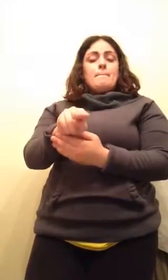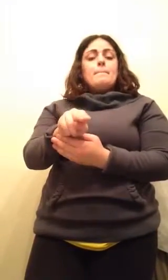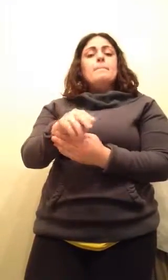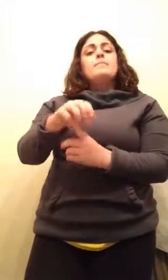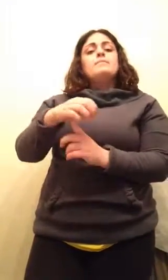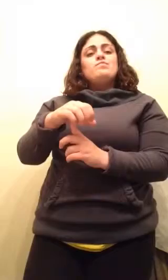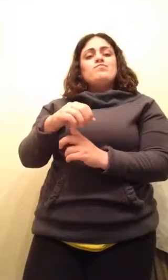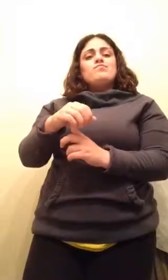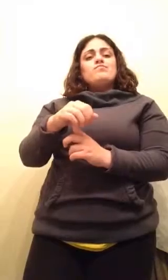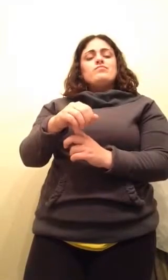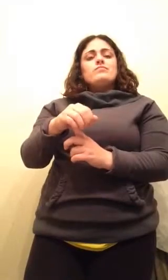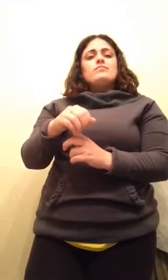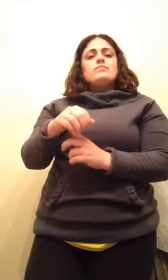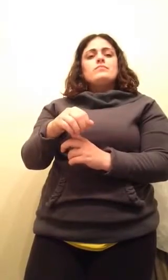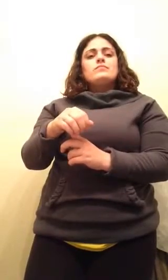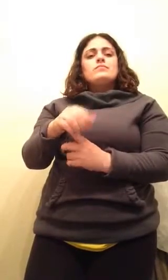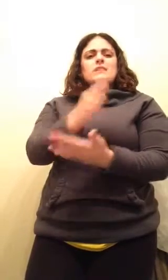attachment on your processor, and put them in.